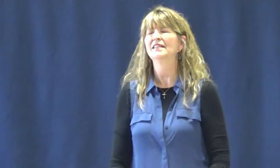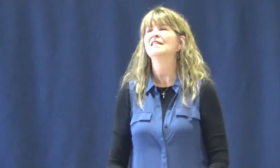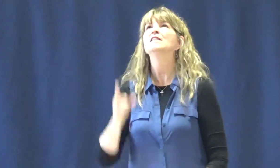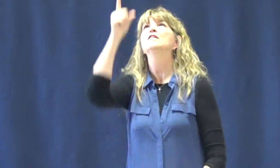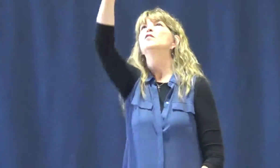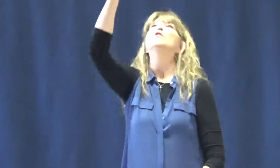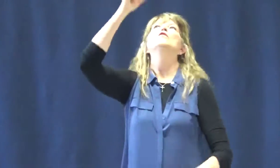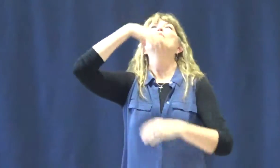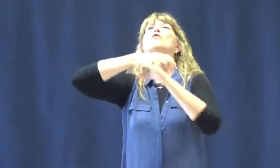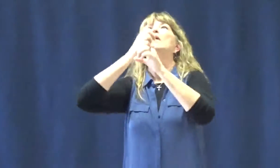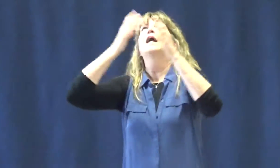me.